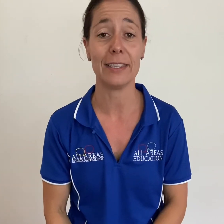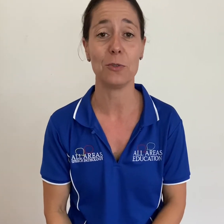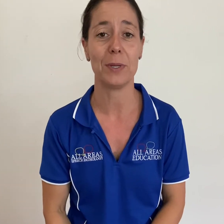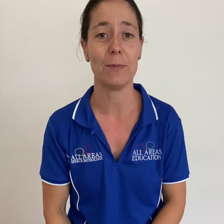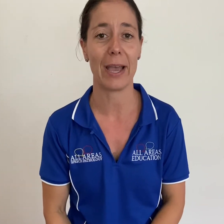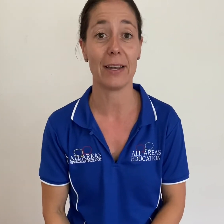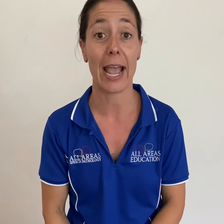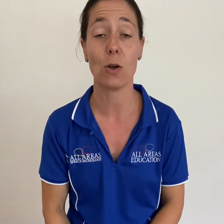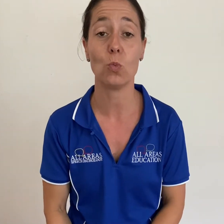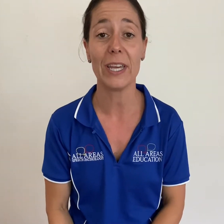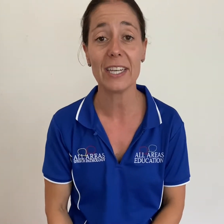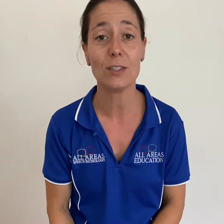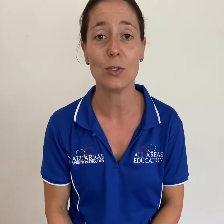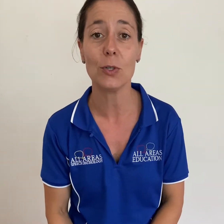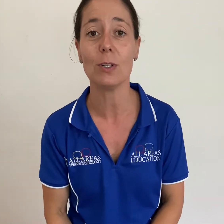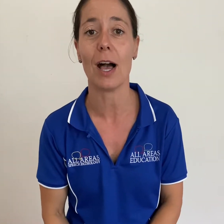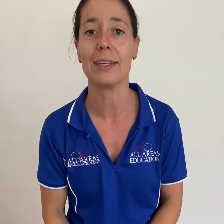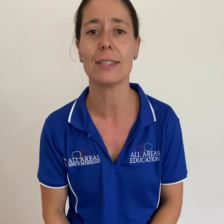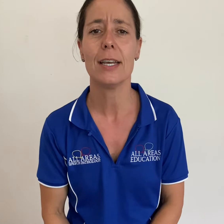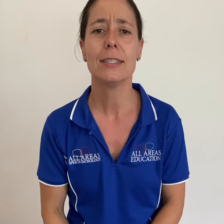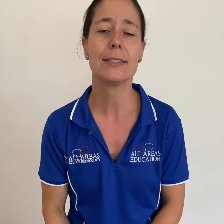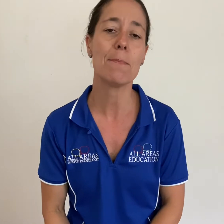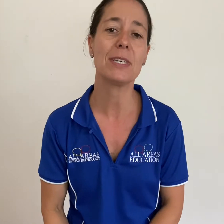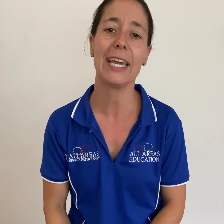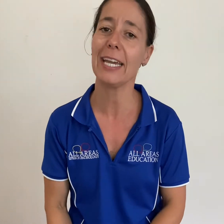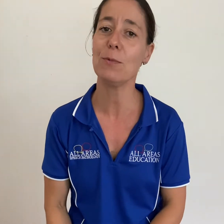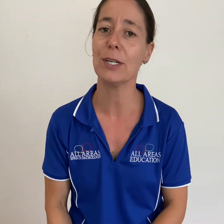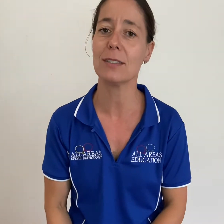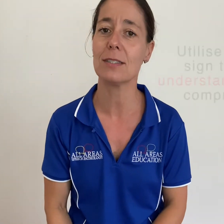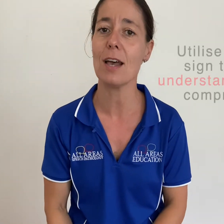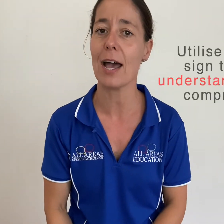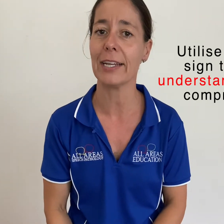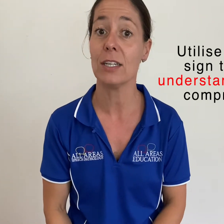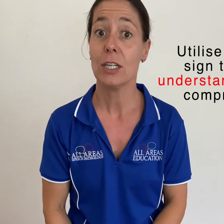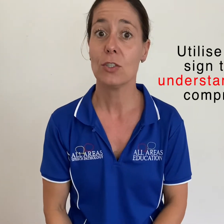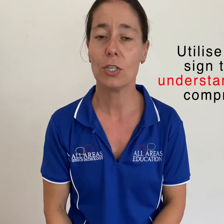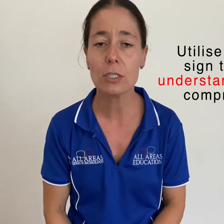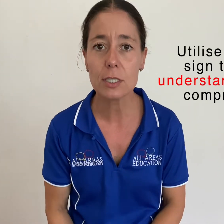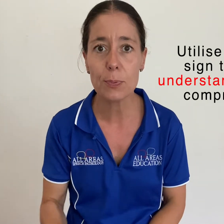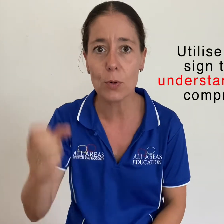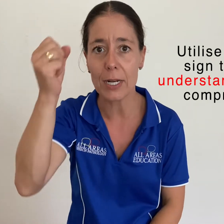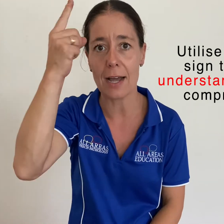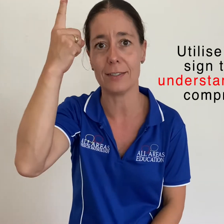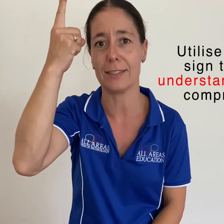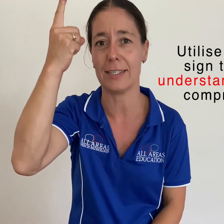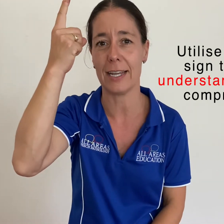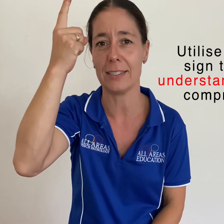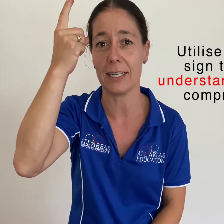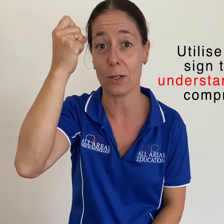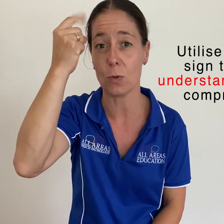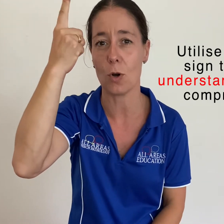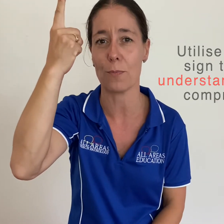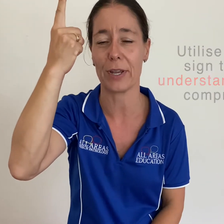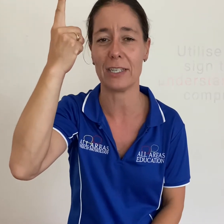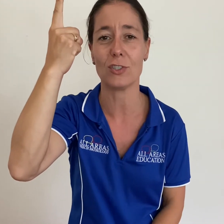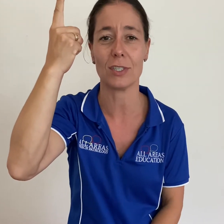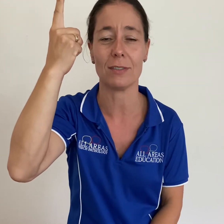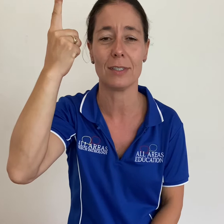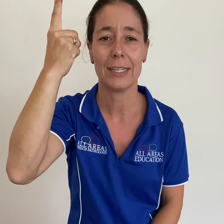bit about how we can utilize some keyword sign to support understanding or comprehension. Now,